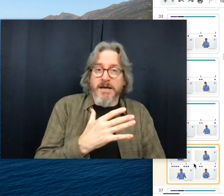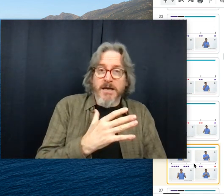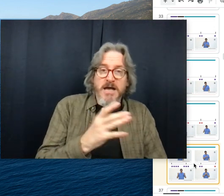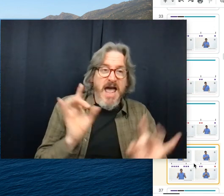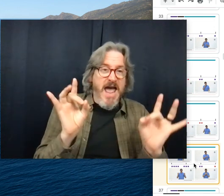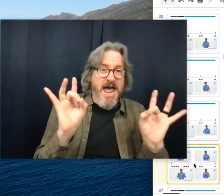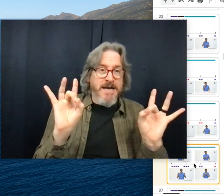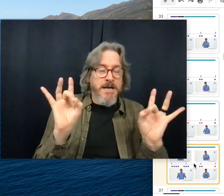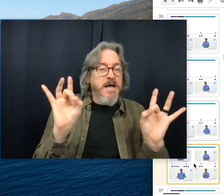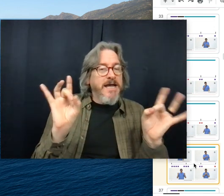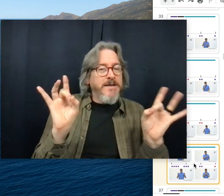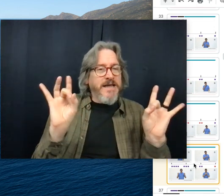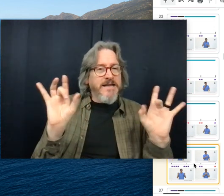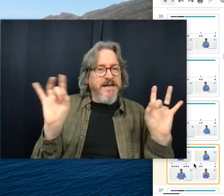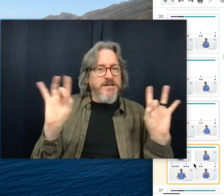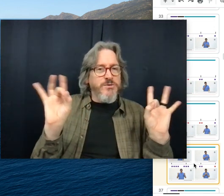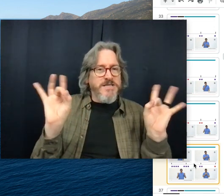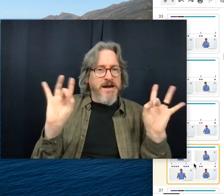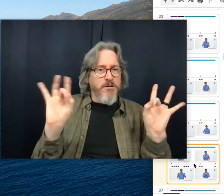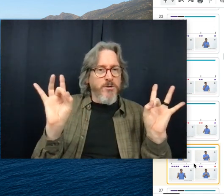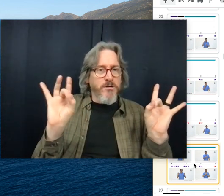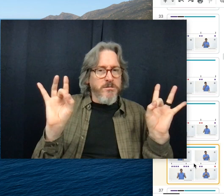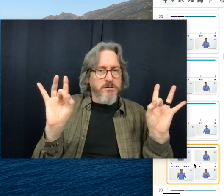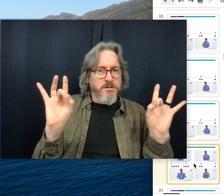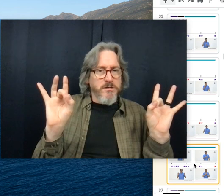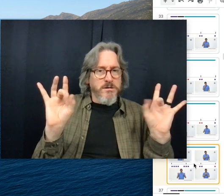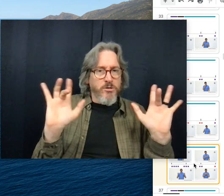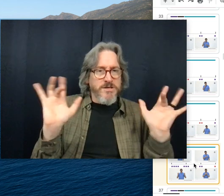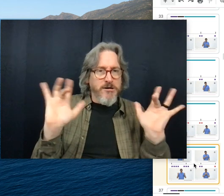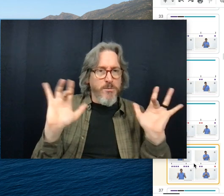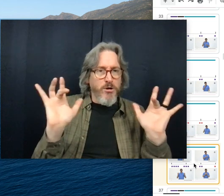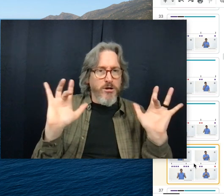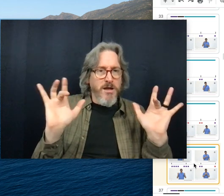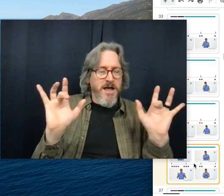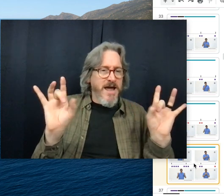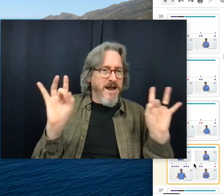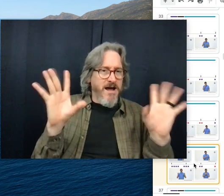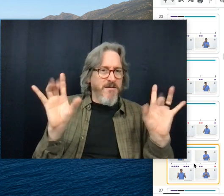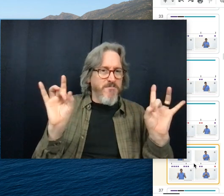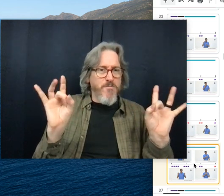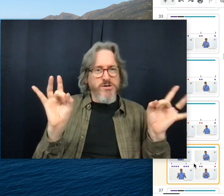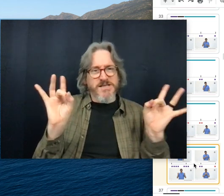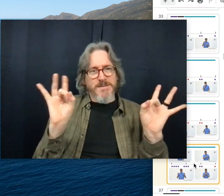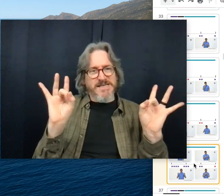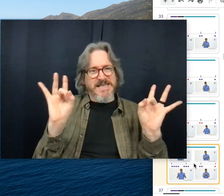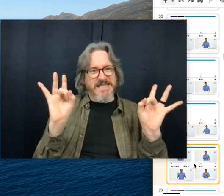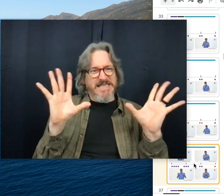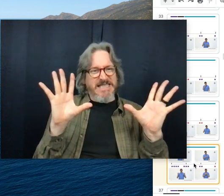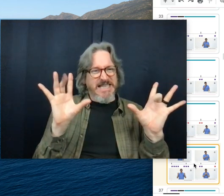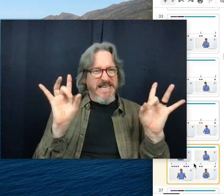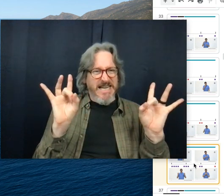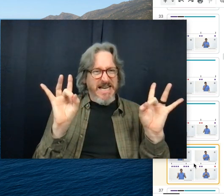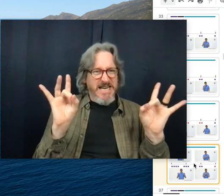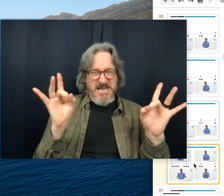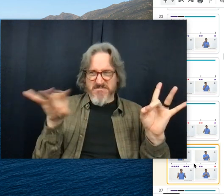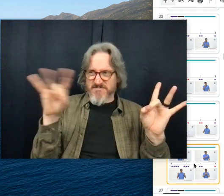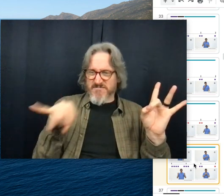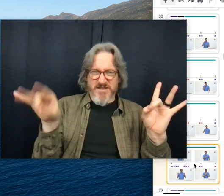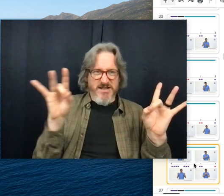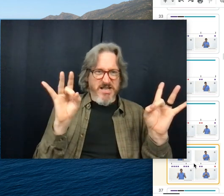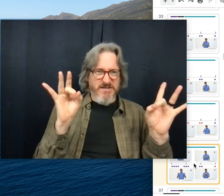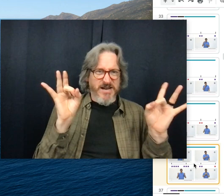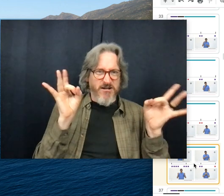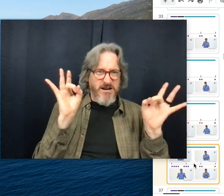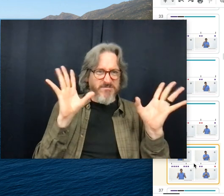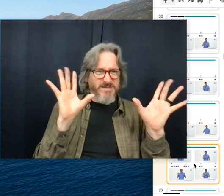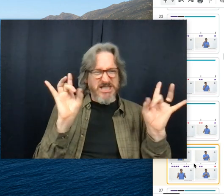me, and they do terrible or terrible, and most of the time I see it